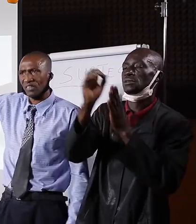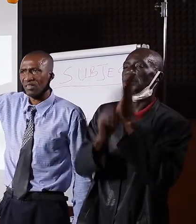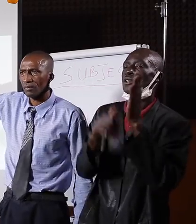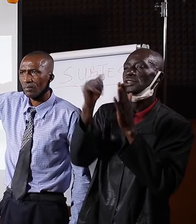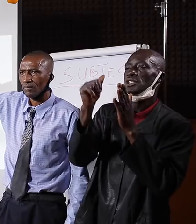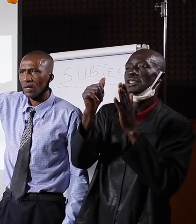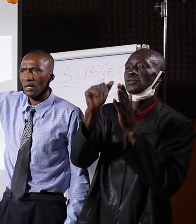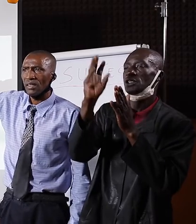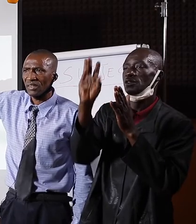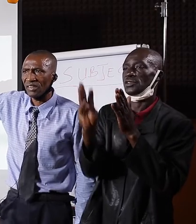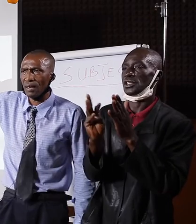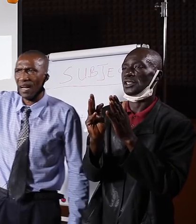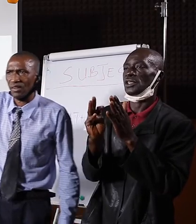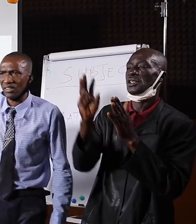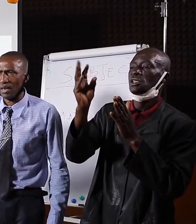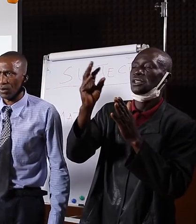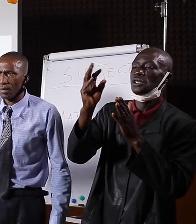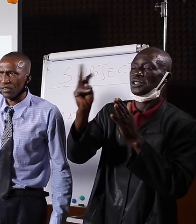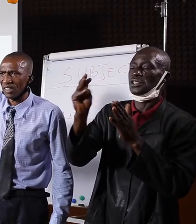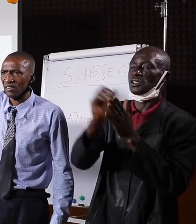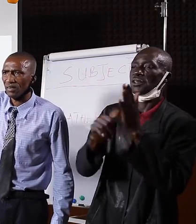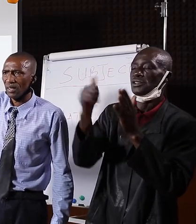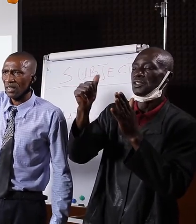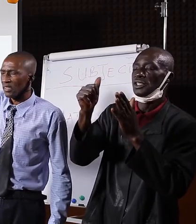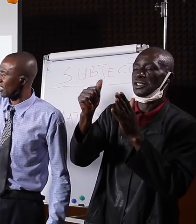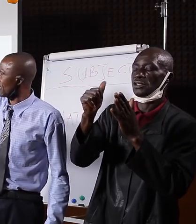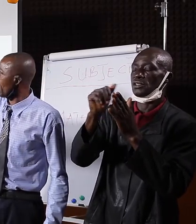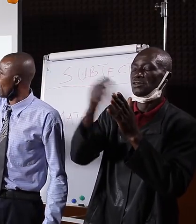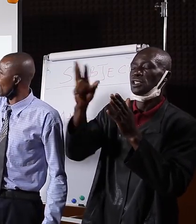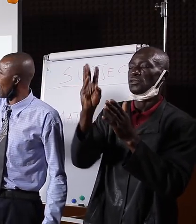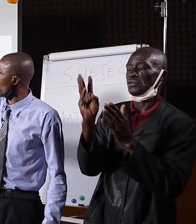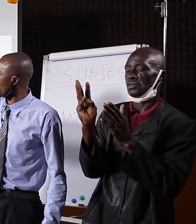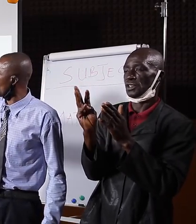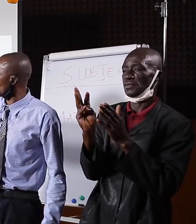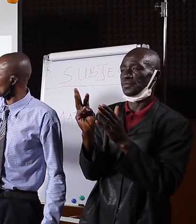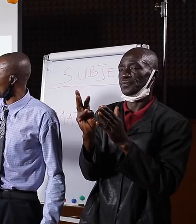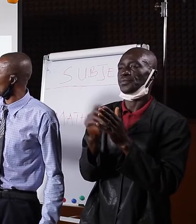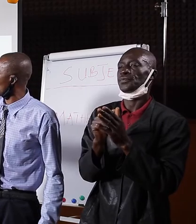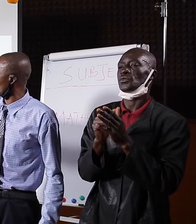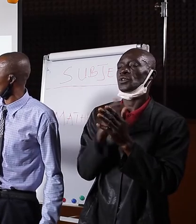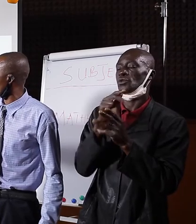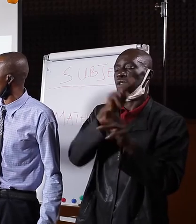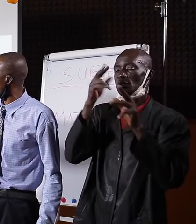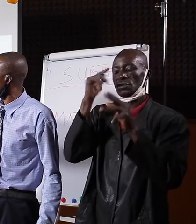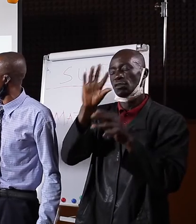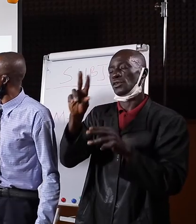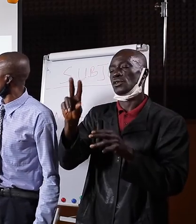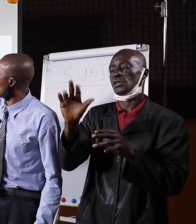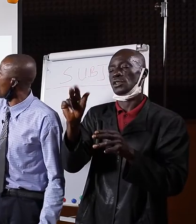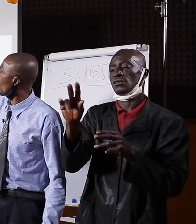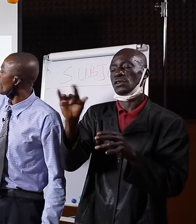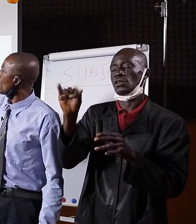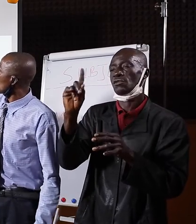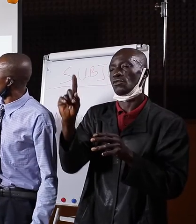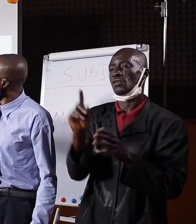will give you 6. 16 minus 10 will give you 6. 16 minus 10 will give you 6. We are looking for the value of y.